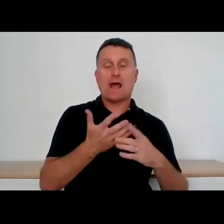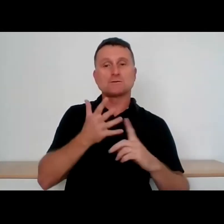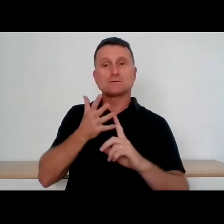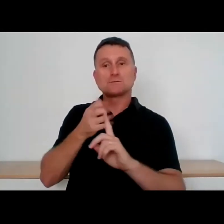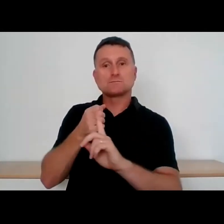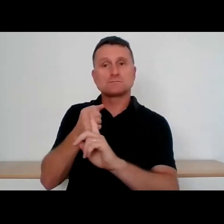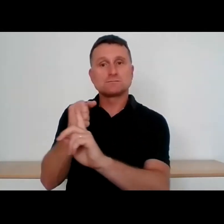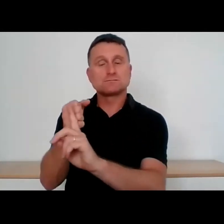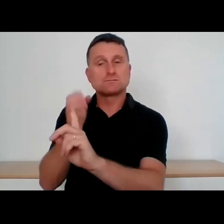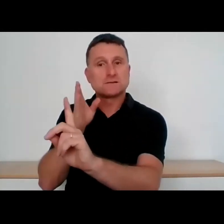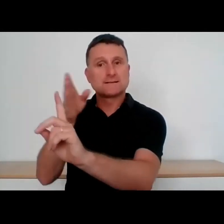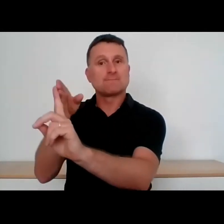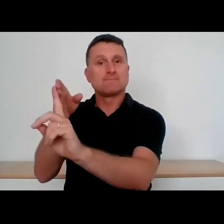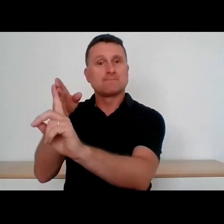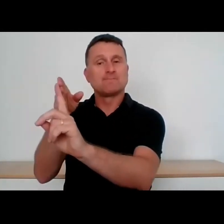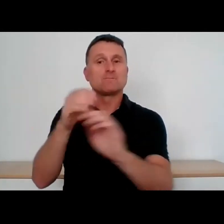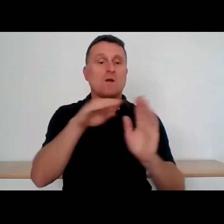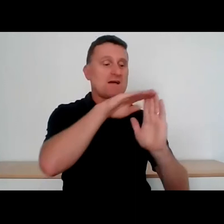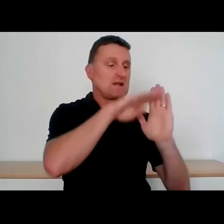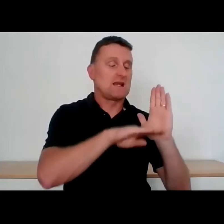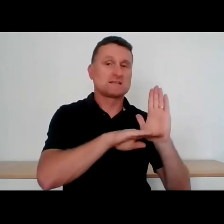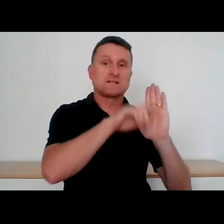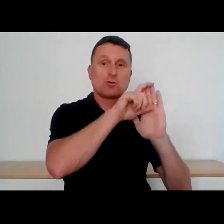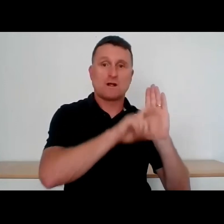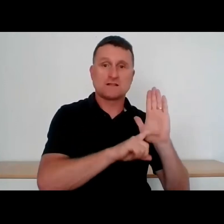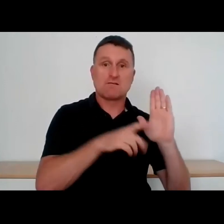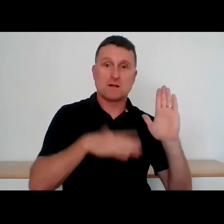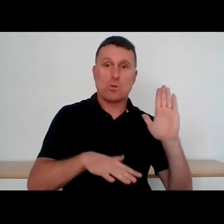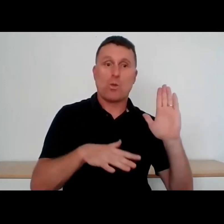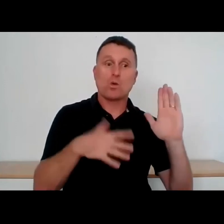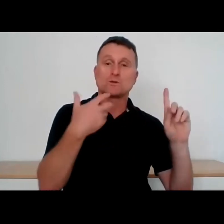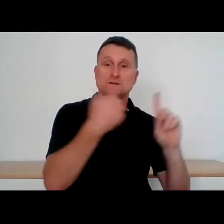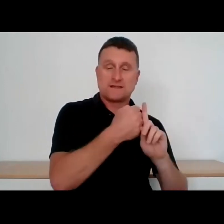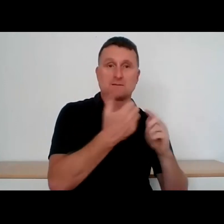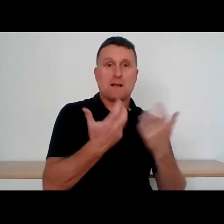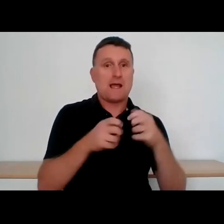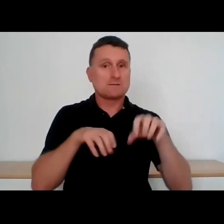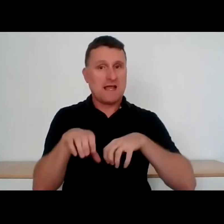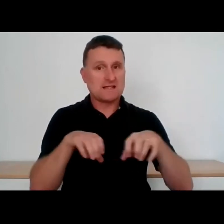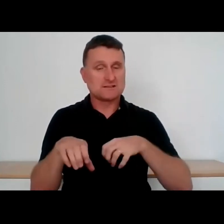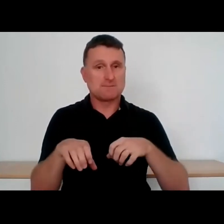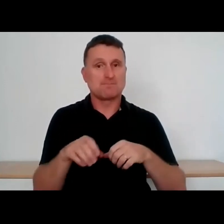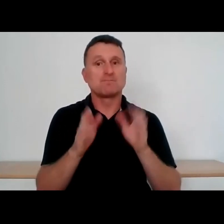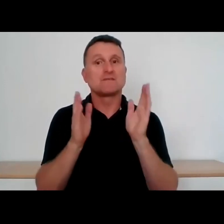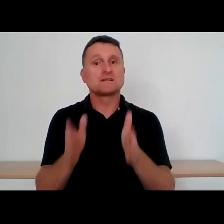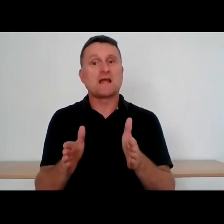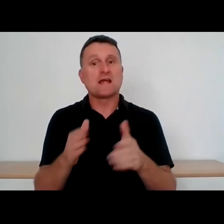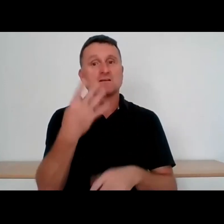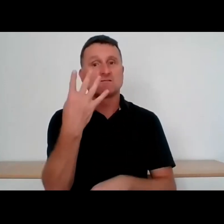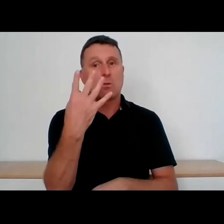those options against a list of criteria. We cover this in stages 4 and 5.